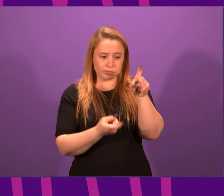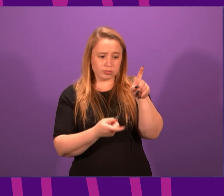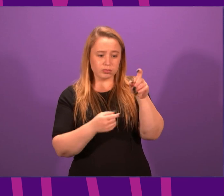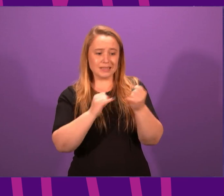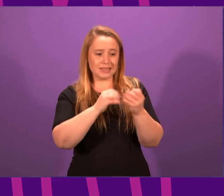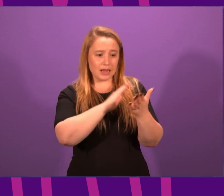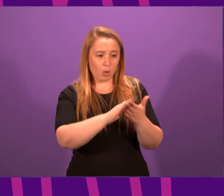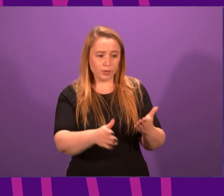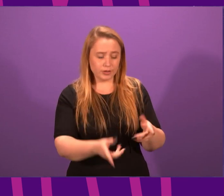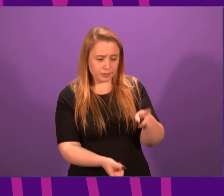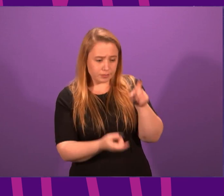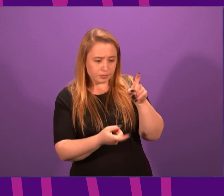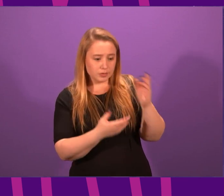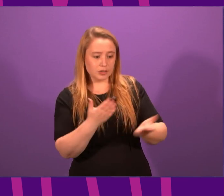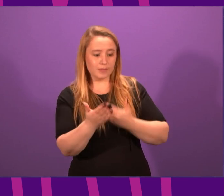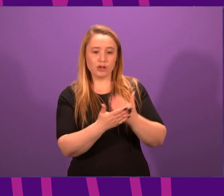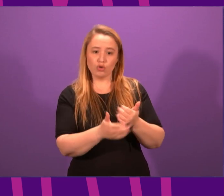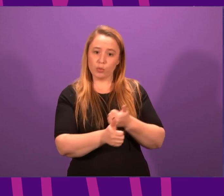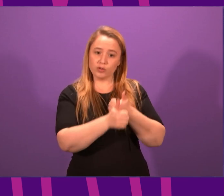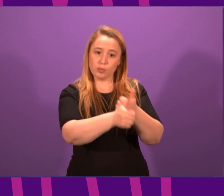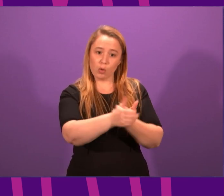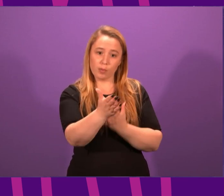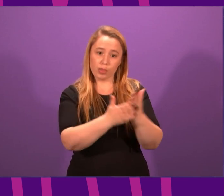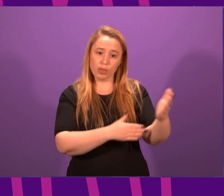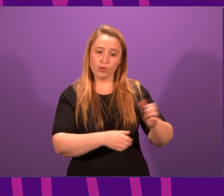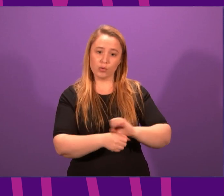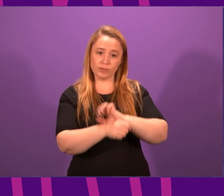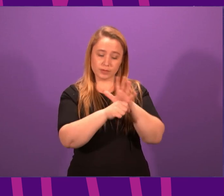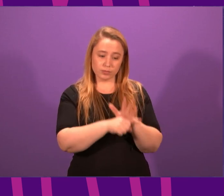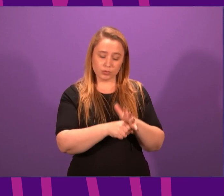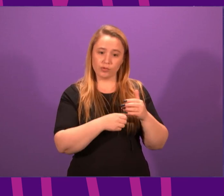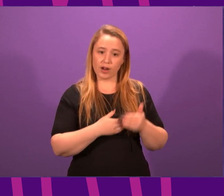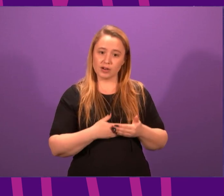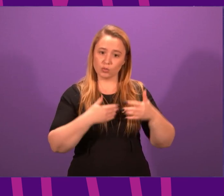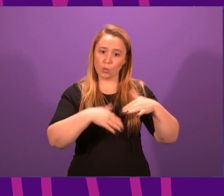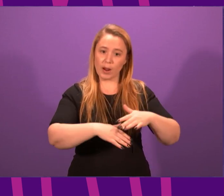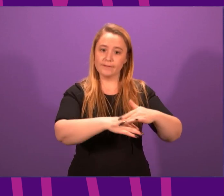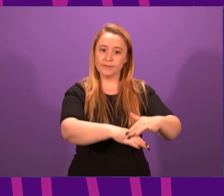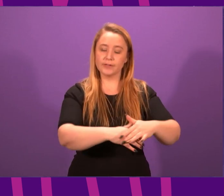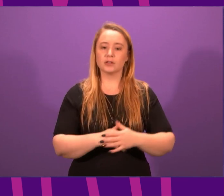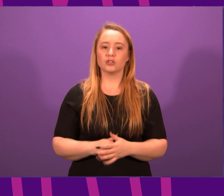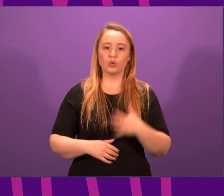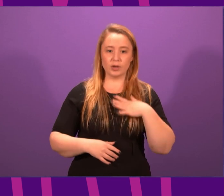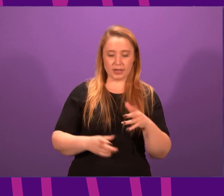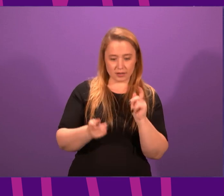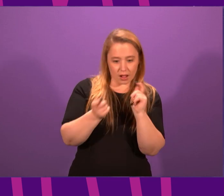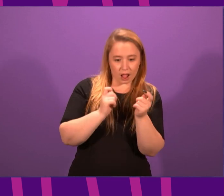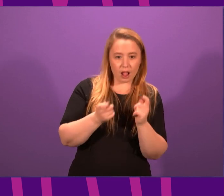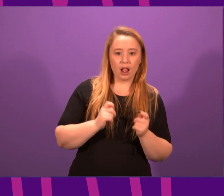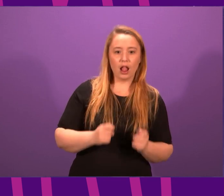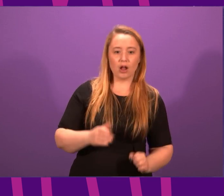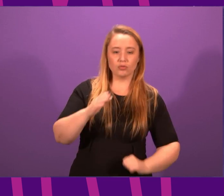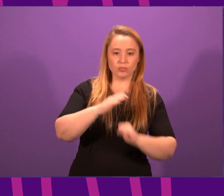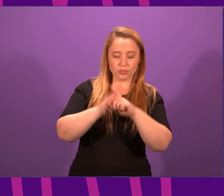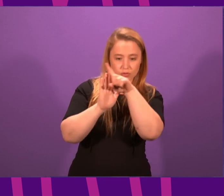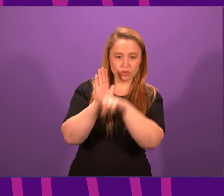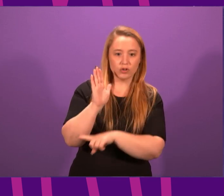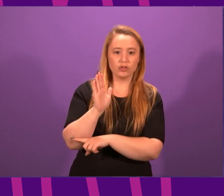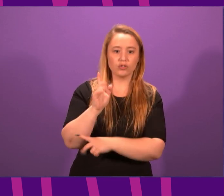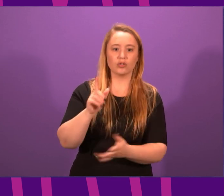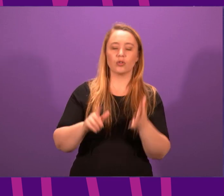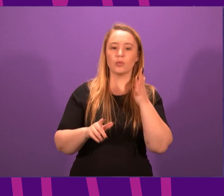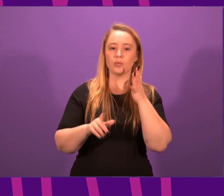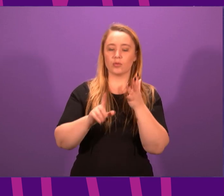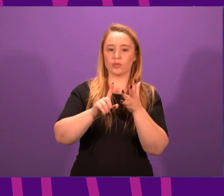properly supported through the next phase of the pandemic. It's my view that this support should include more nuanced restrictions once the new local authority provisions bed